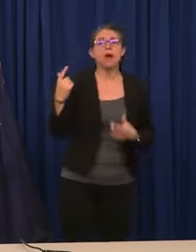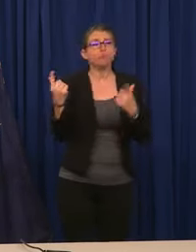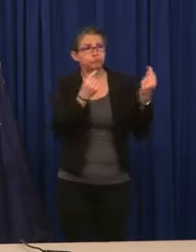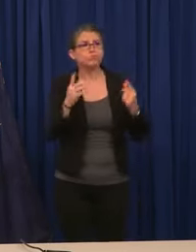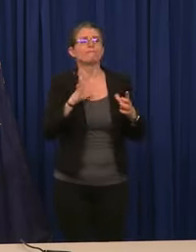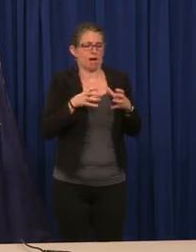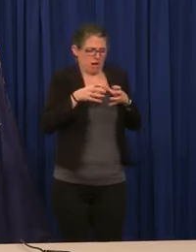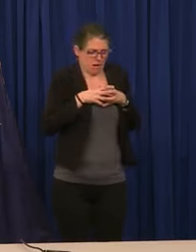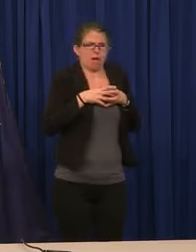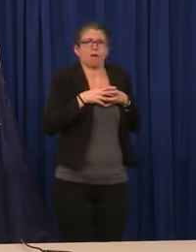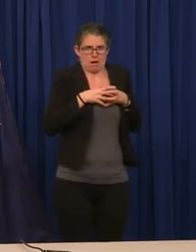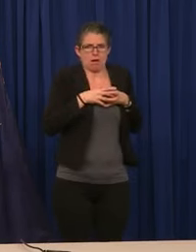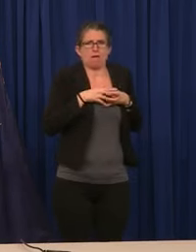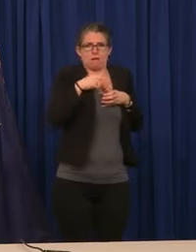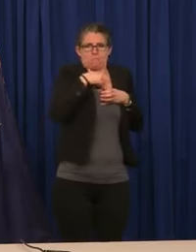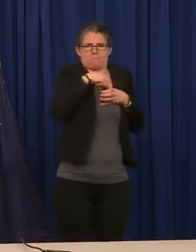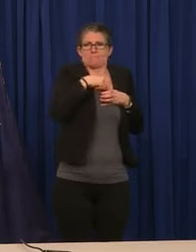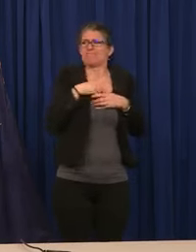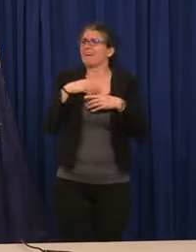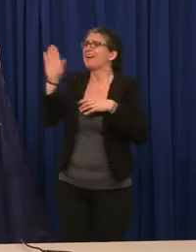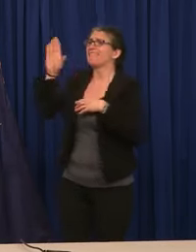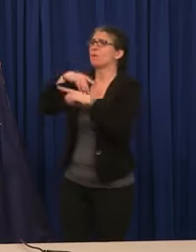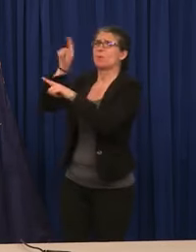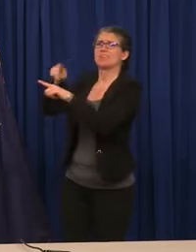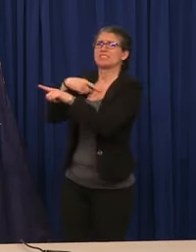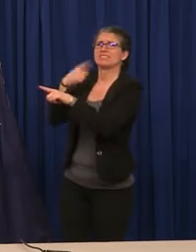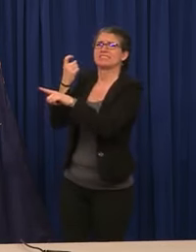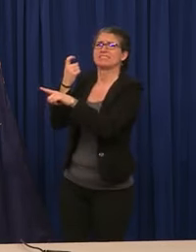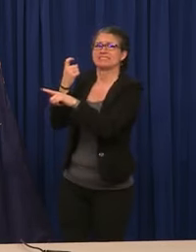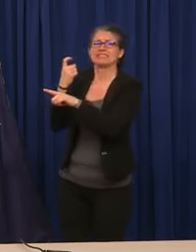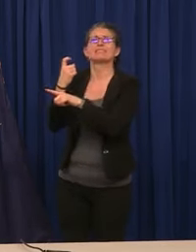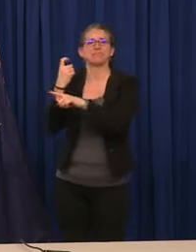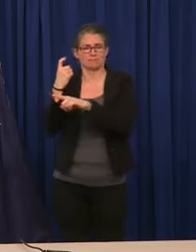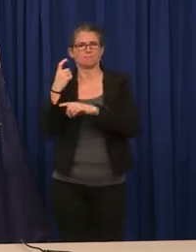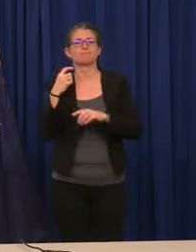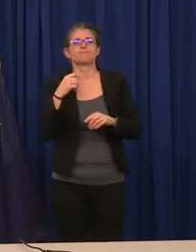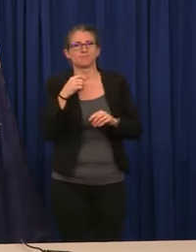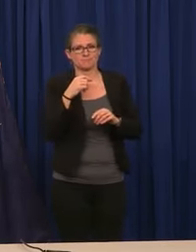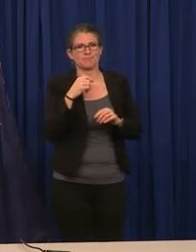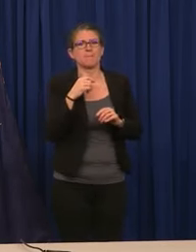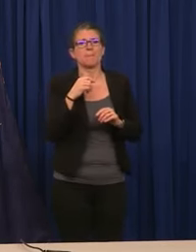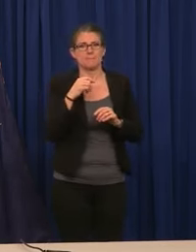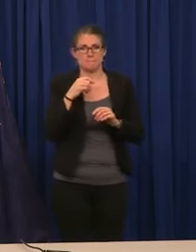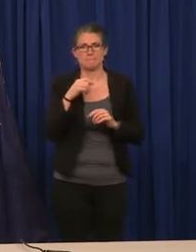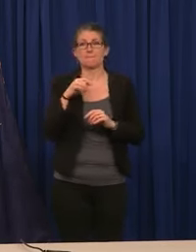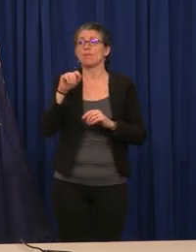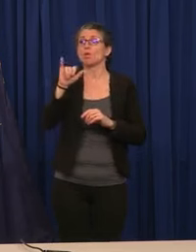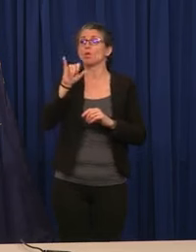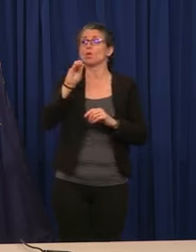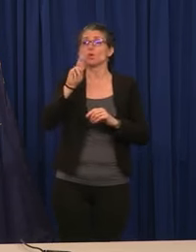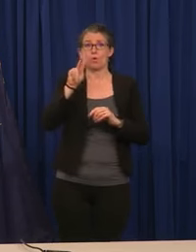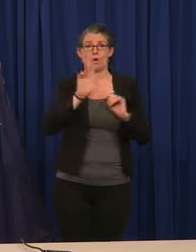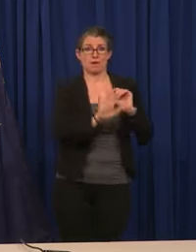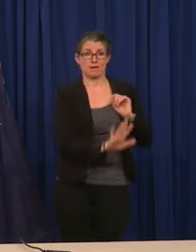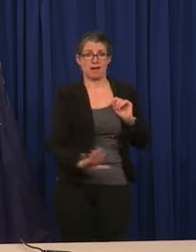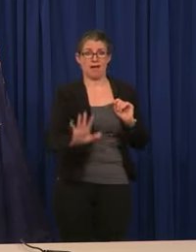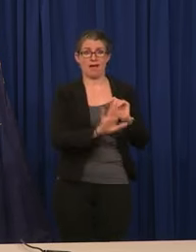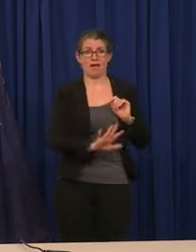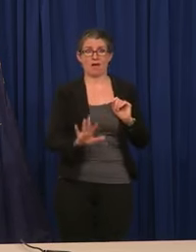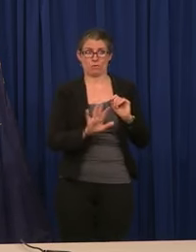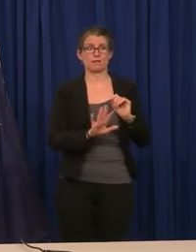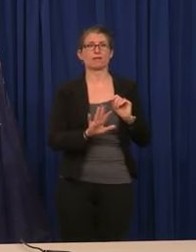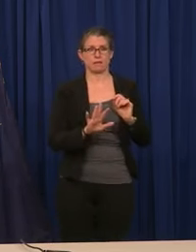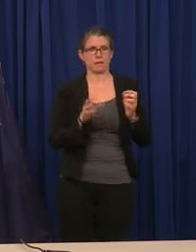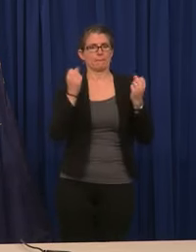go ahead. In York County, we have a crew down there. We're seeing a lot of out-of-state plates coming in to their house. I know the governor has